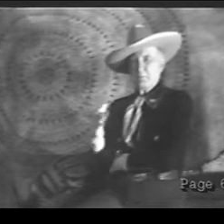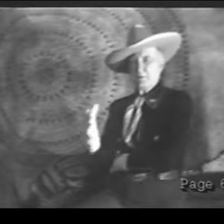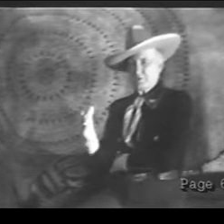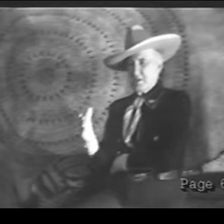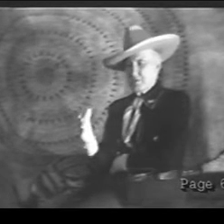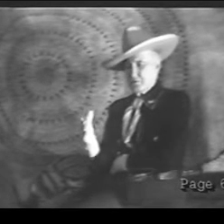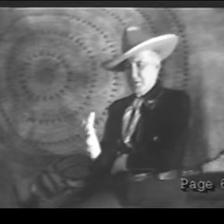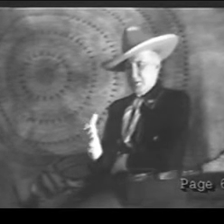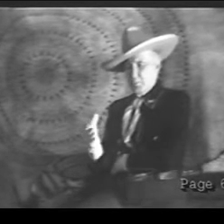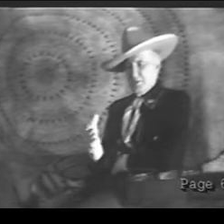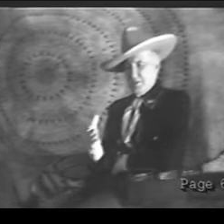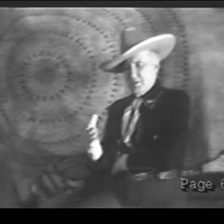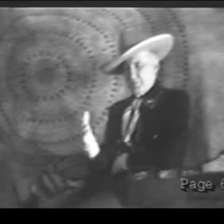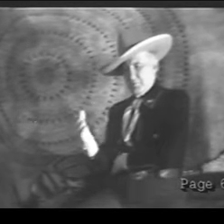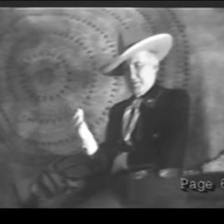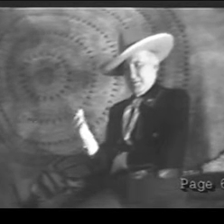on the stage, and one day the